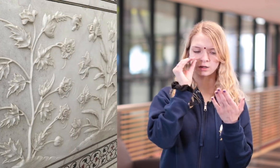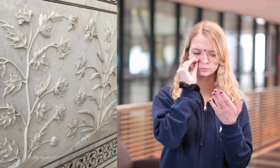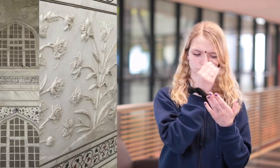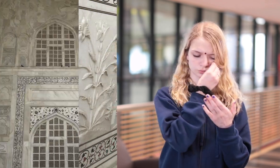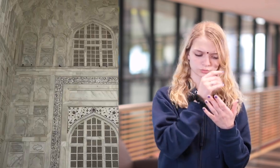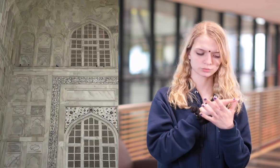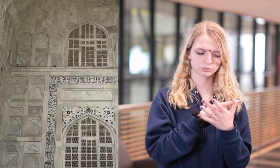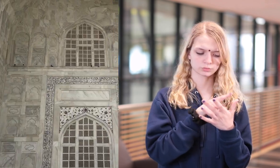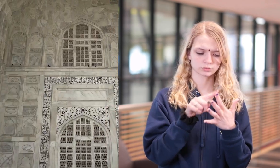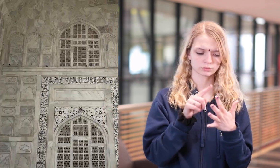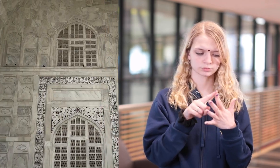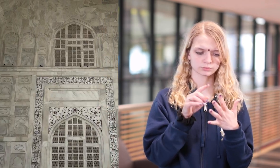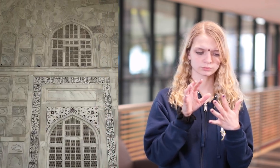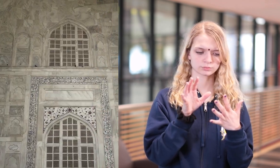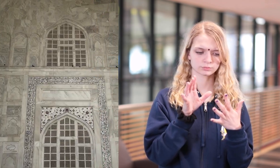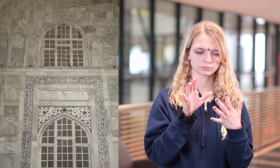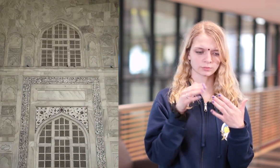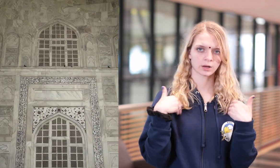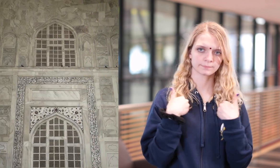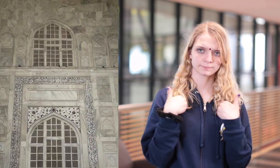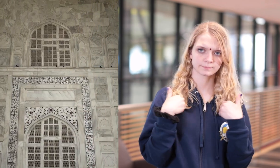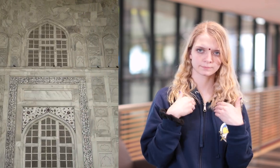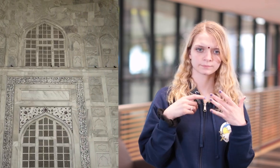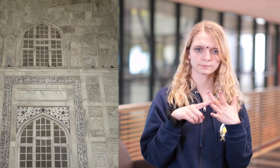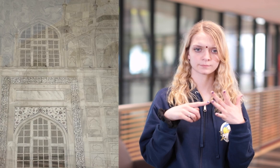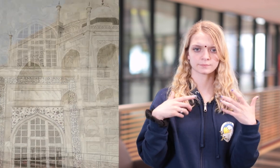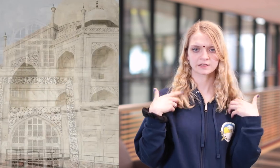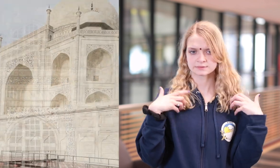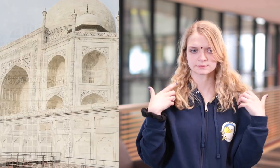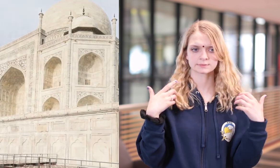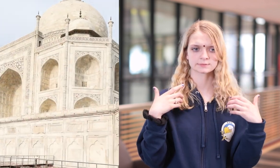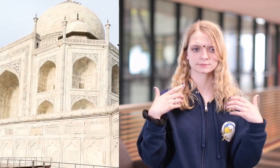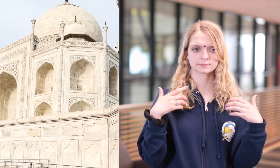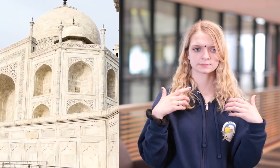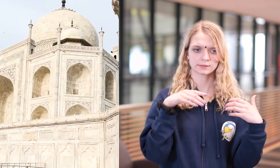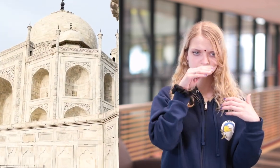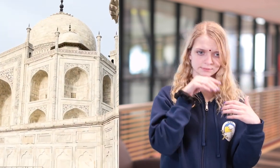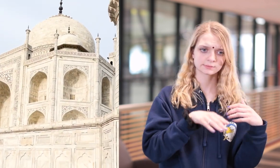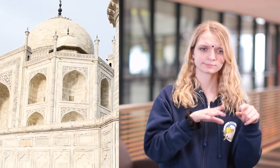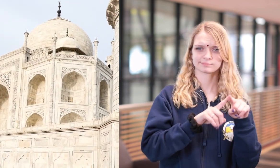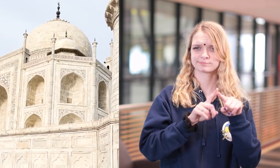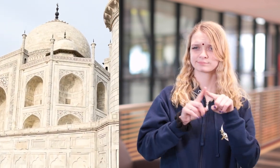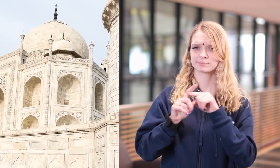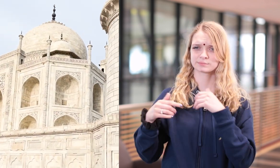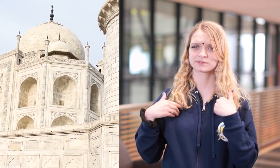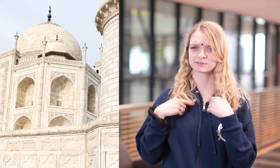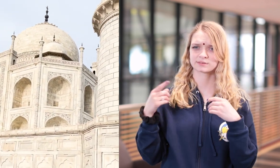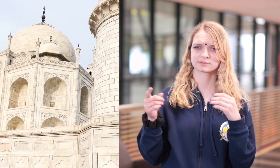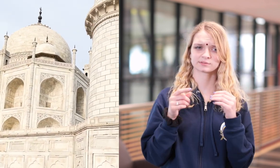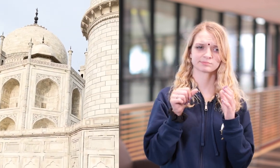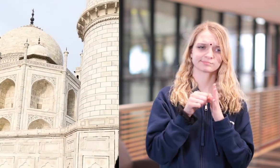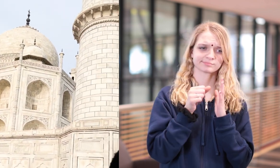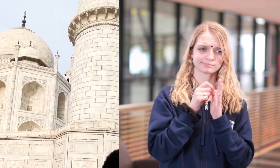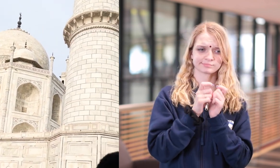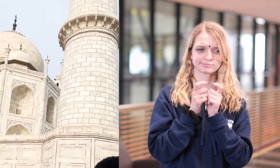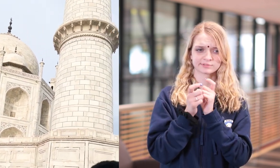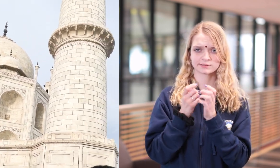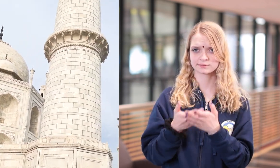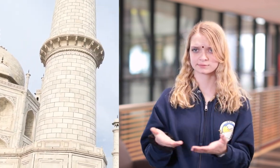sometimes they were flowers or animals or animals like an elephant right there were lots of different designs